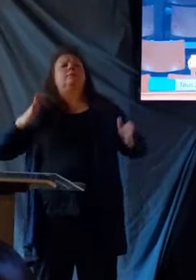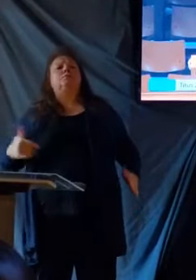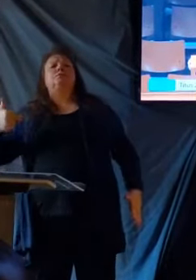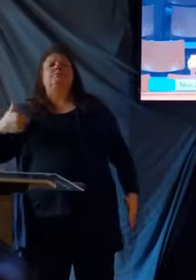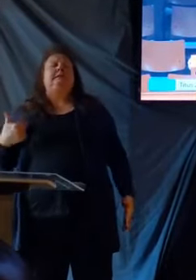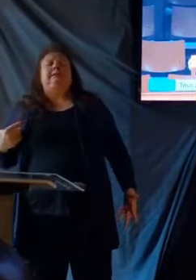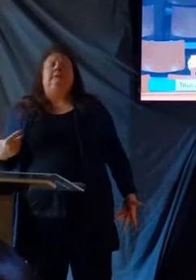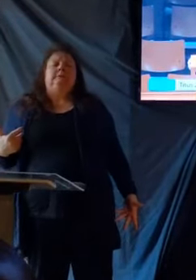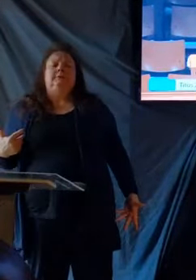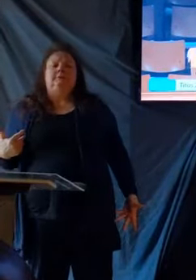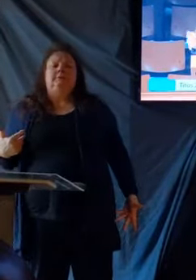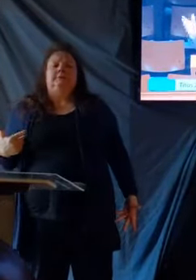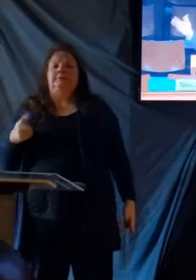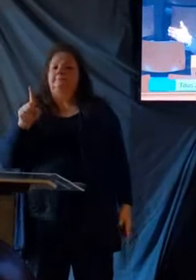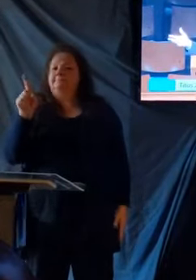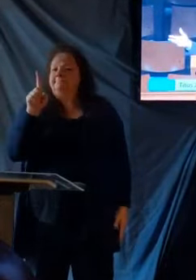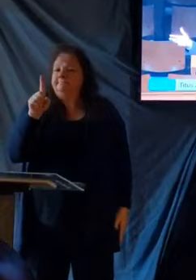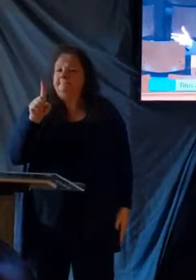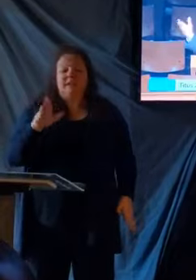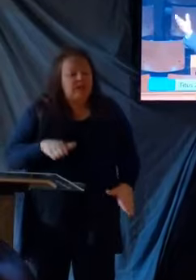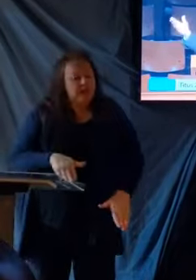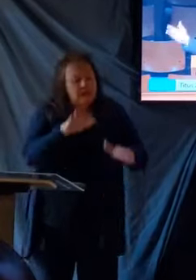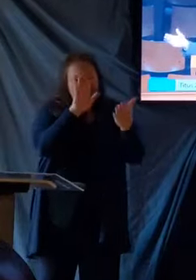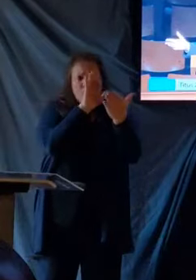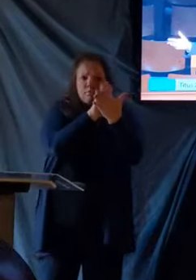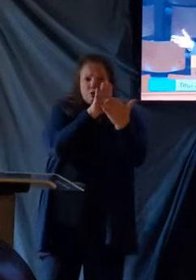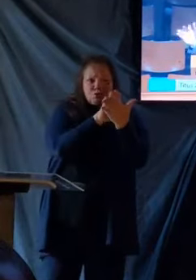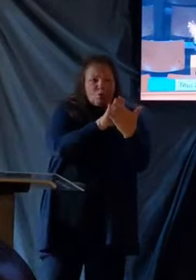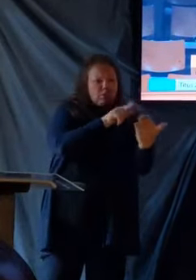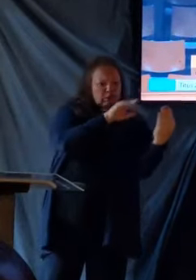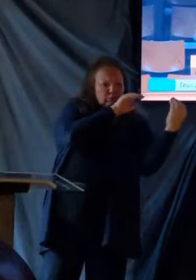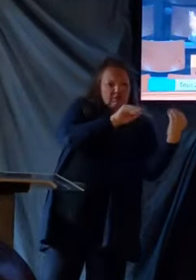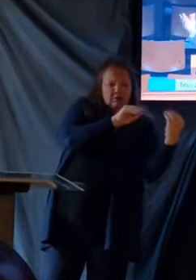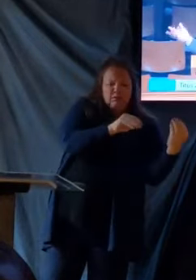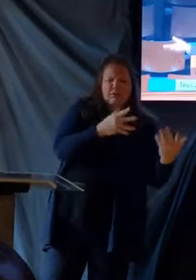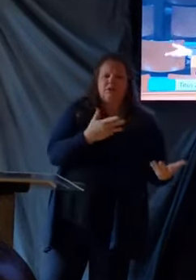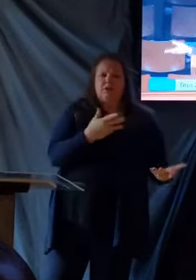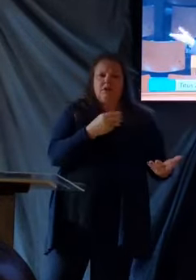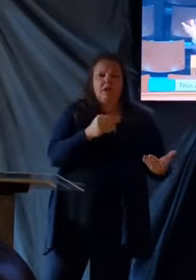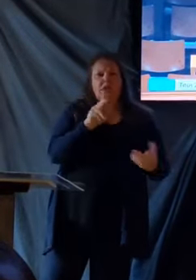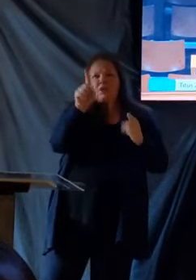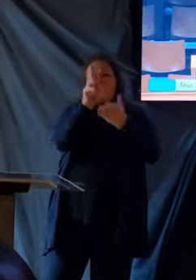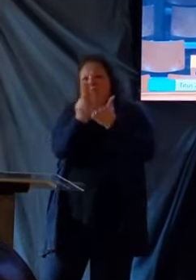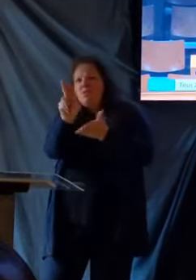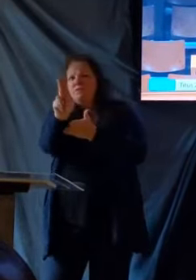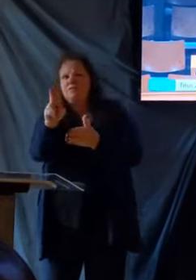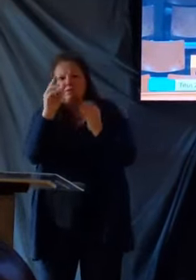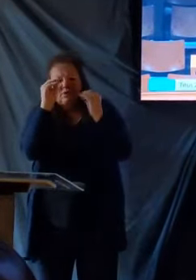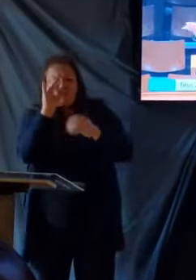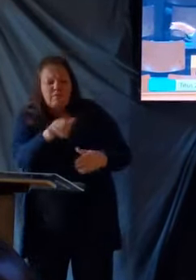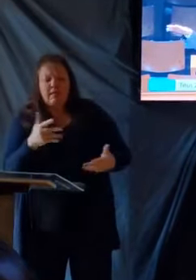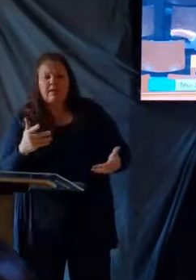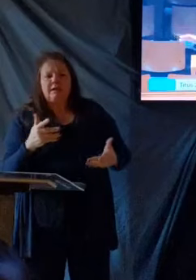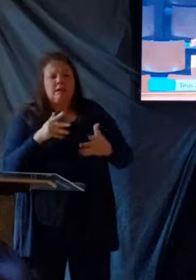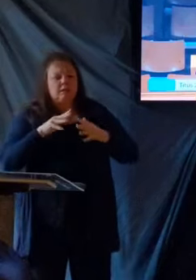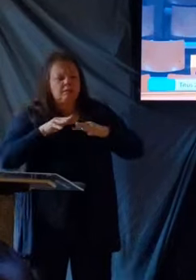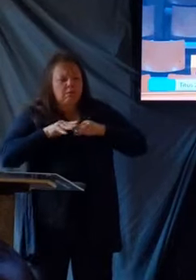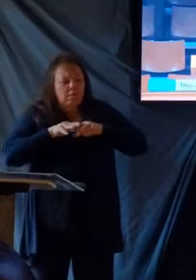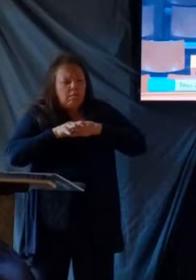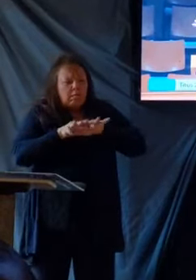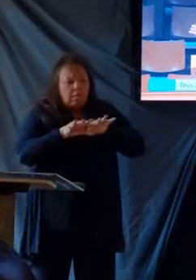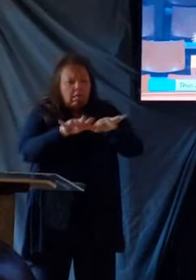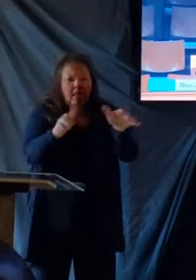person. You know, they grow up in the schools and are taught that. They go to the universities, they're taught that. It